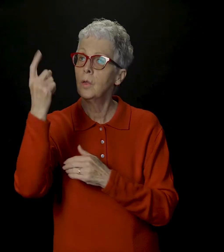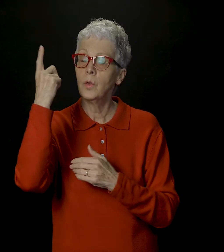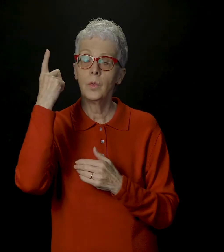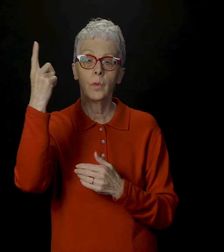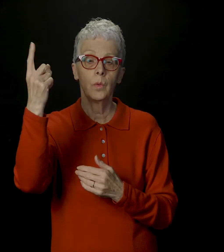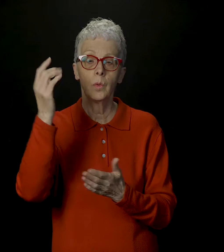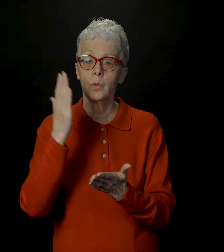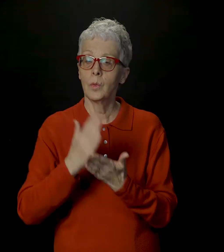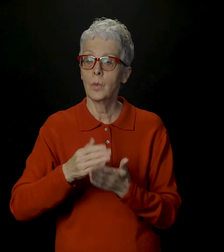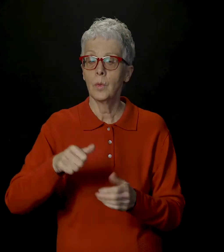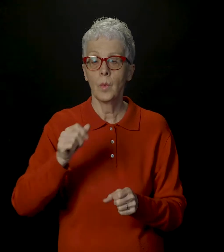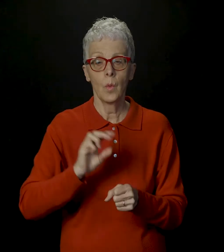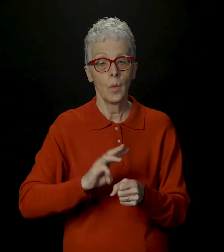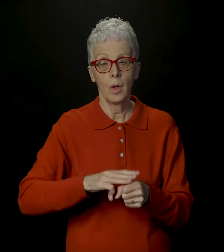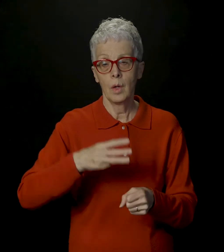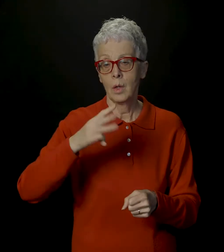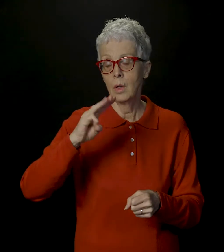found in you